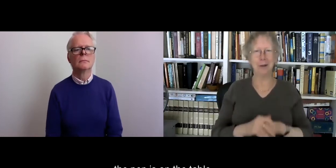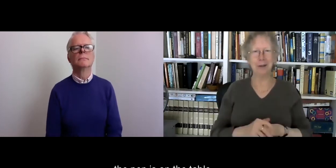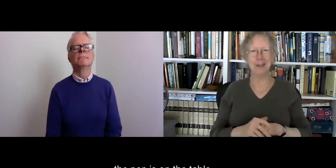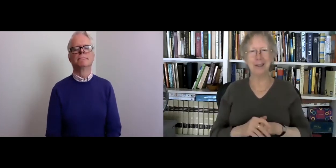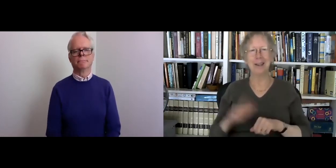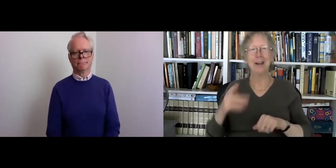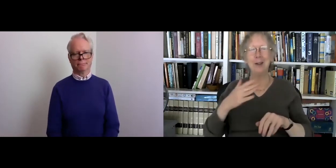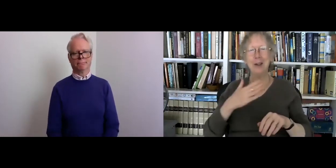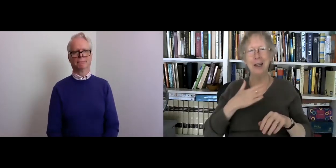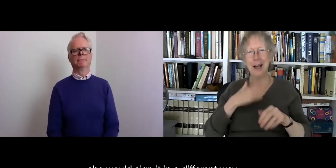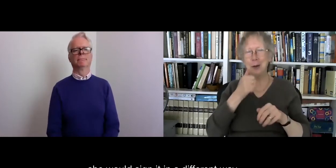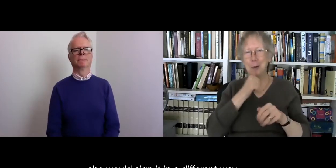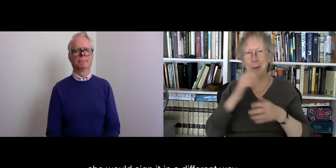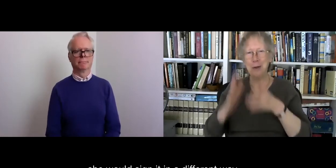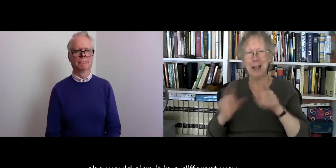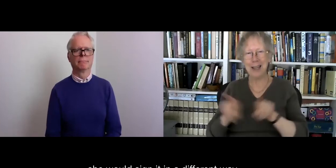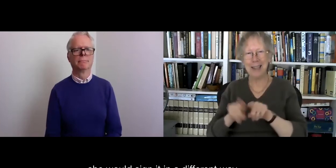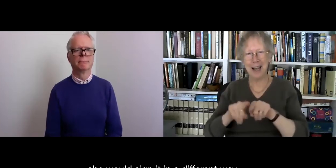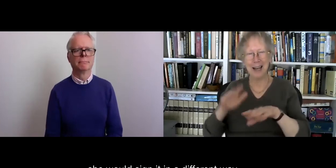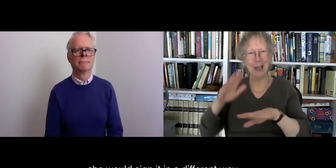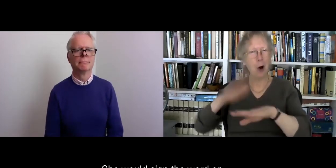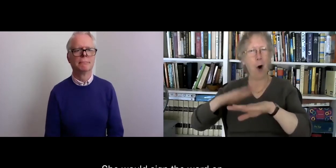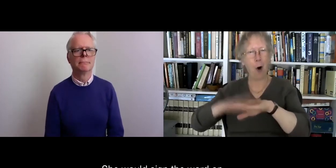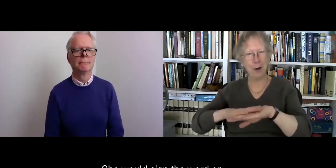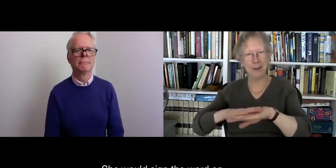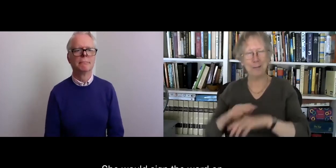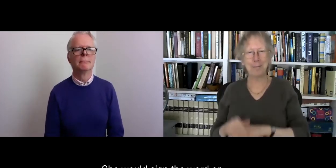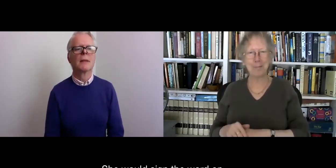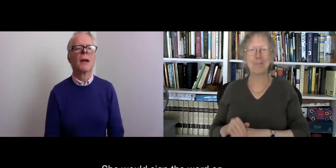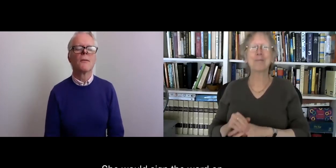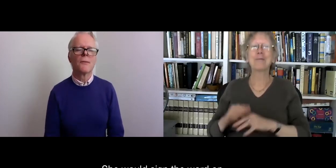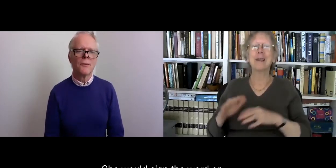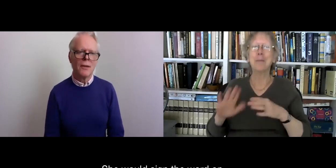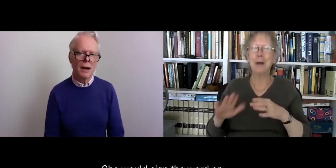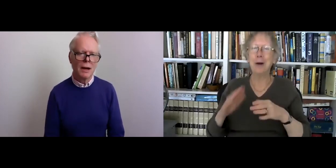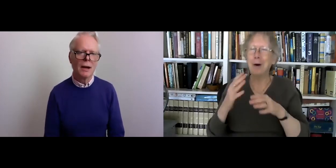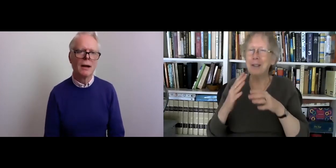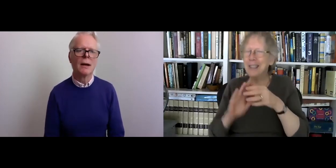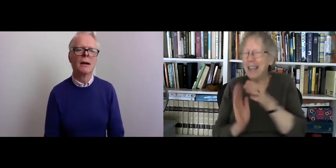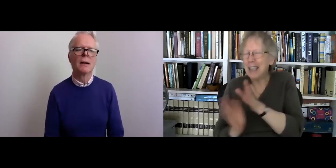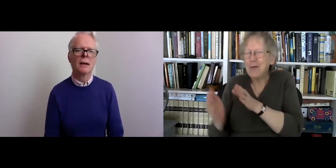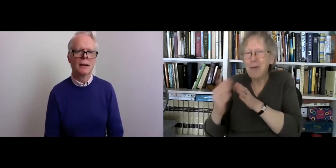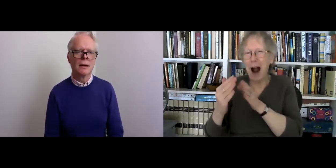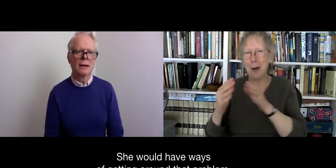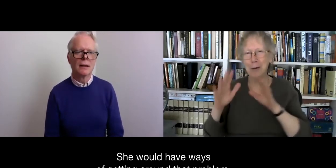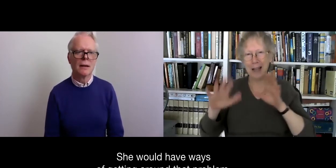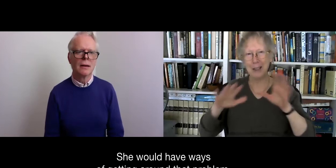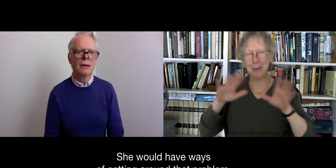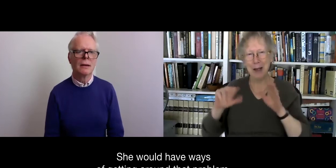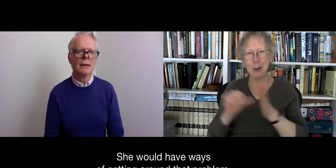table. She would sign it in a different way. She would sign the word on. So she would have